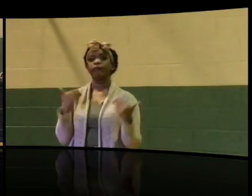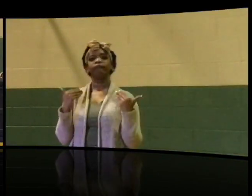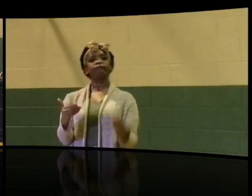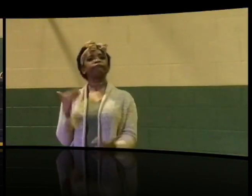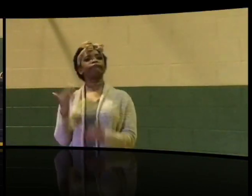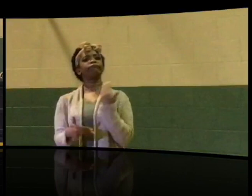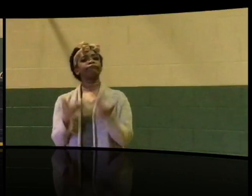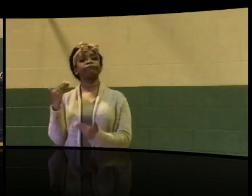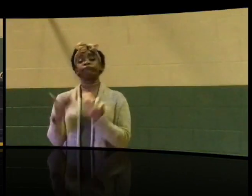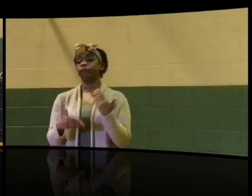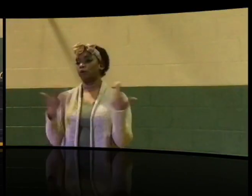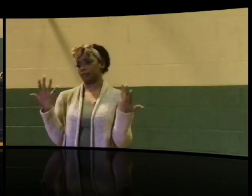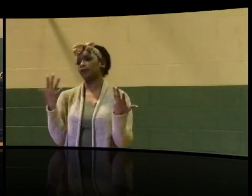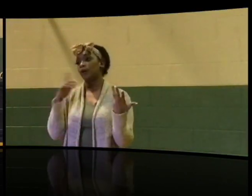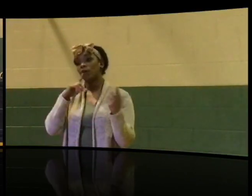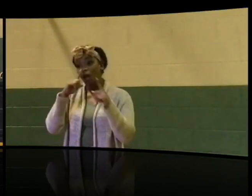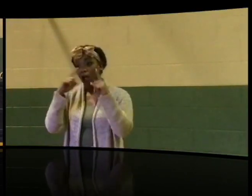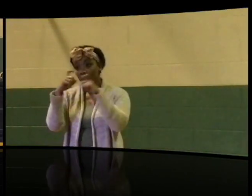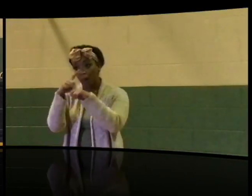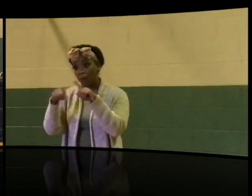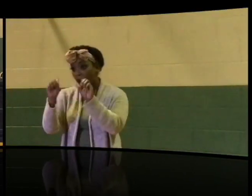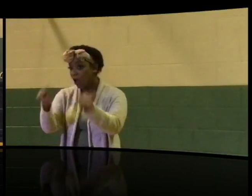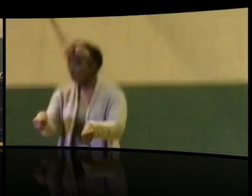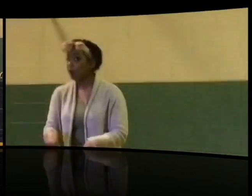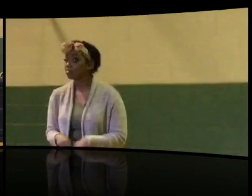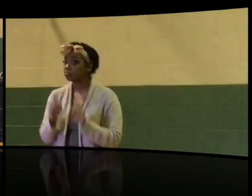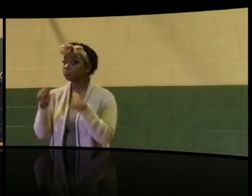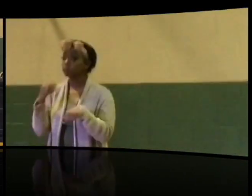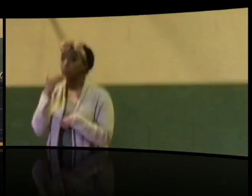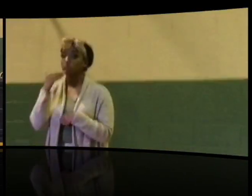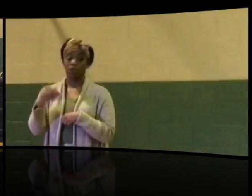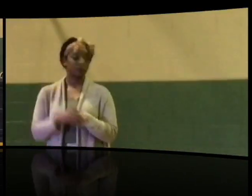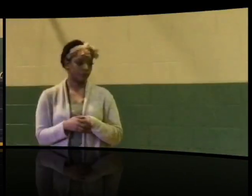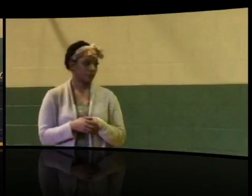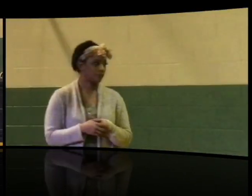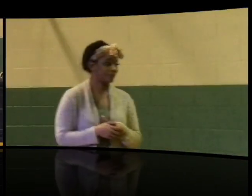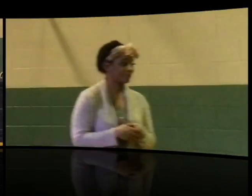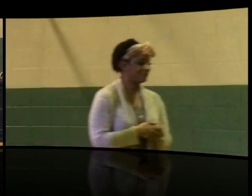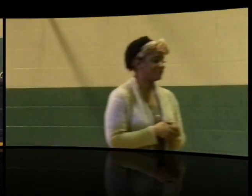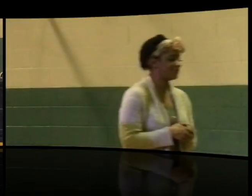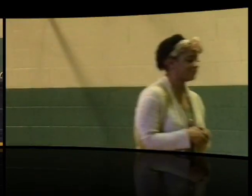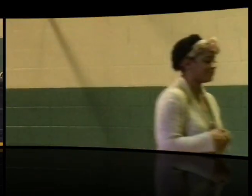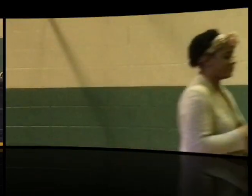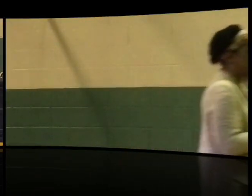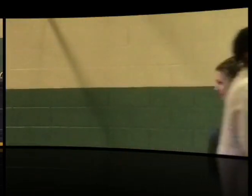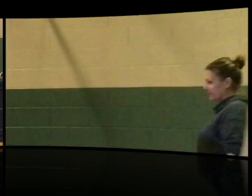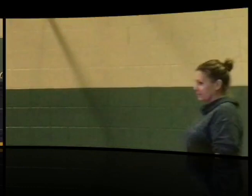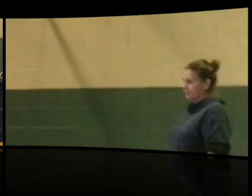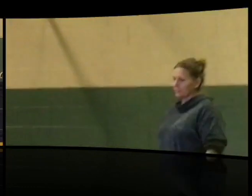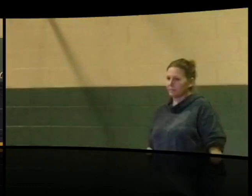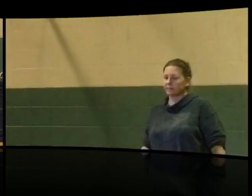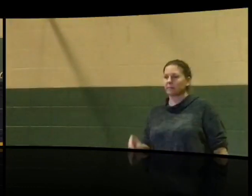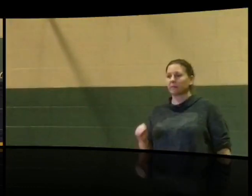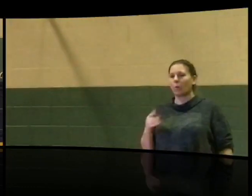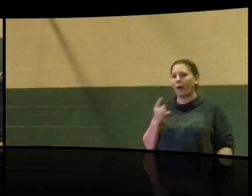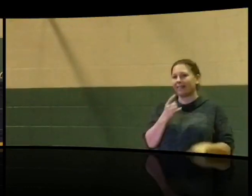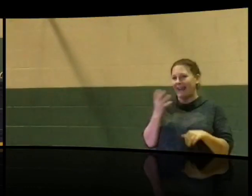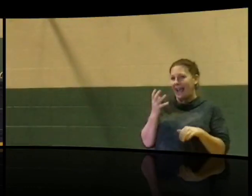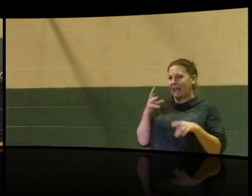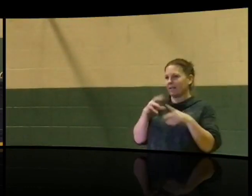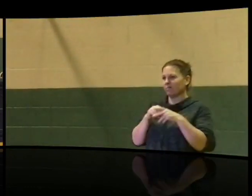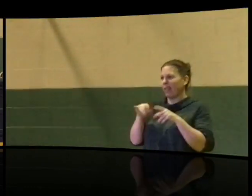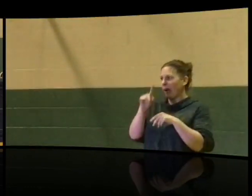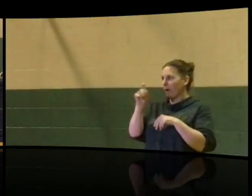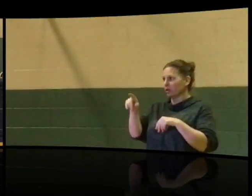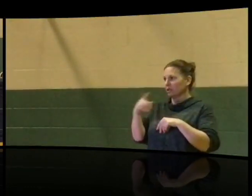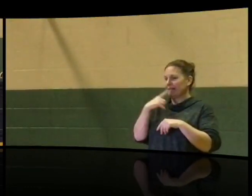so it's complex, but it can be done. Thank you. Thank you. Ms. Herkenrodder. One of the things in that question, correct